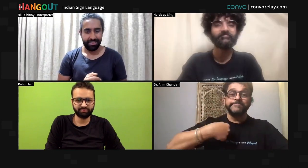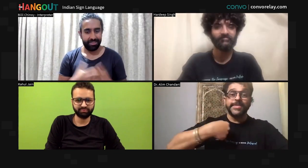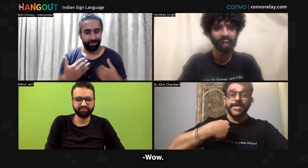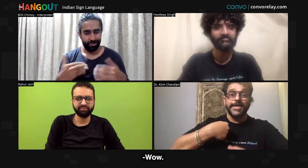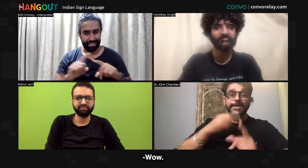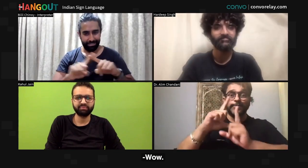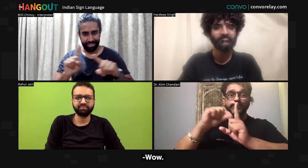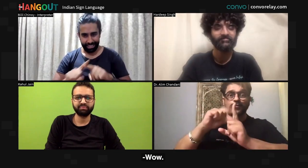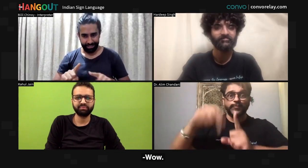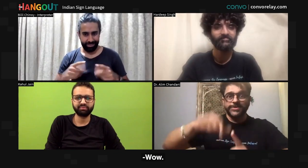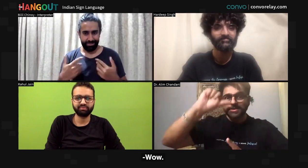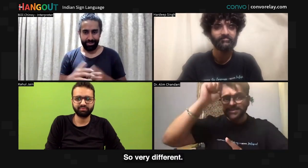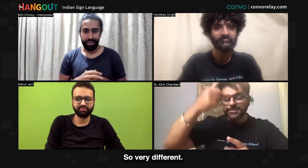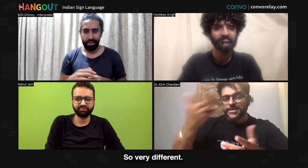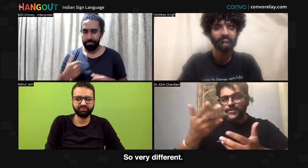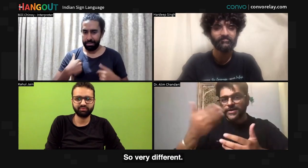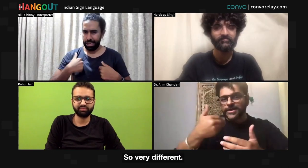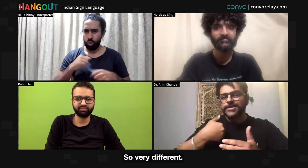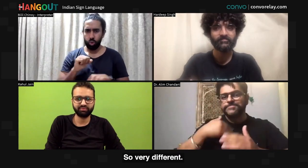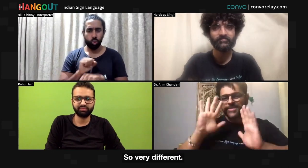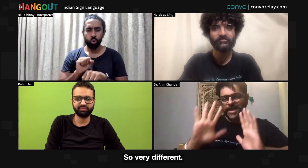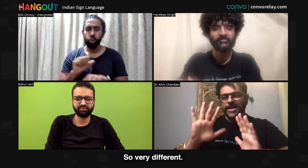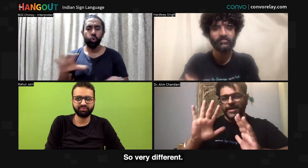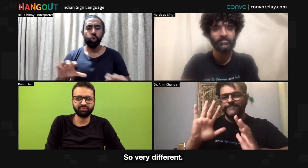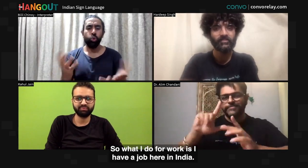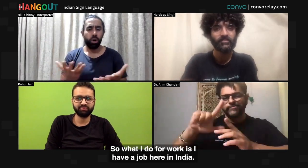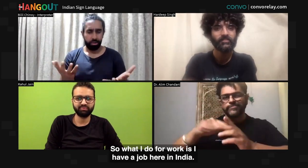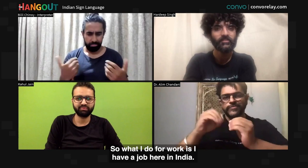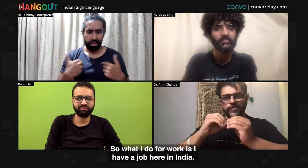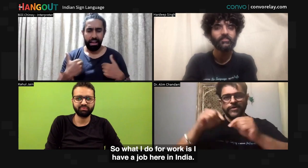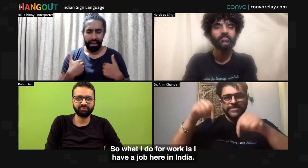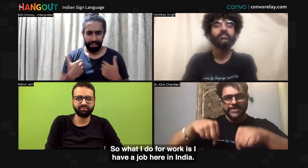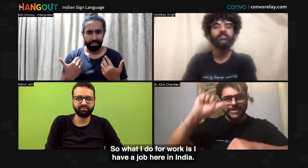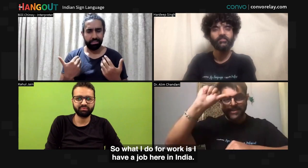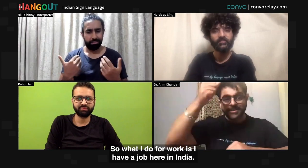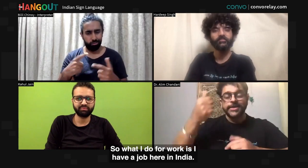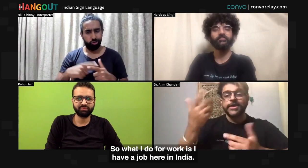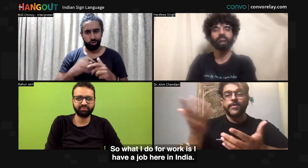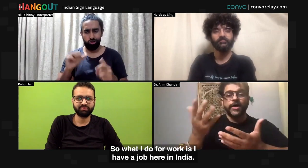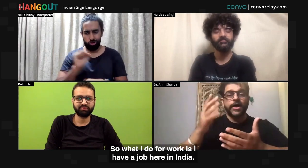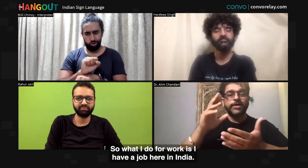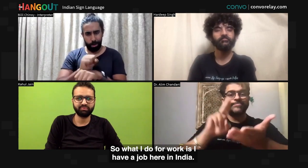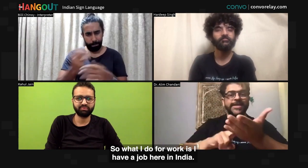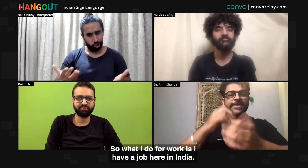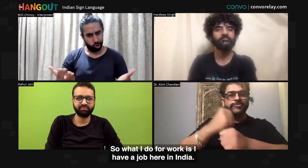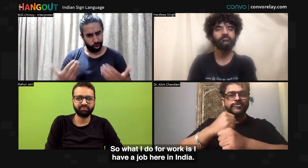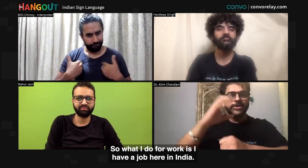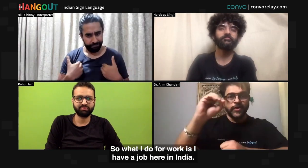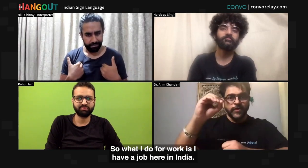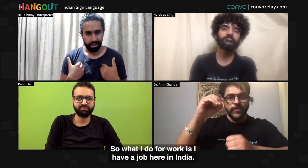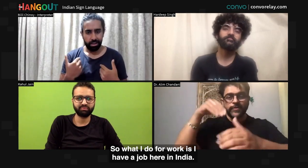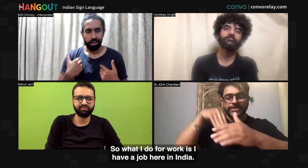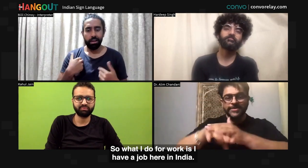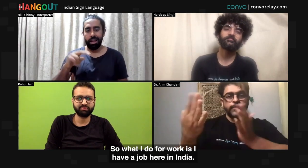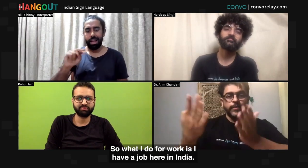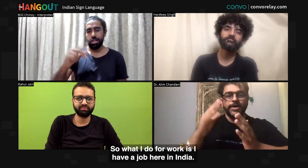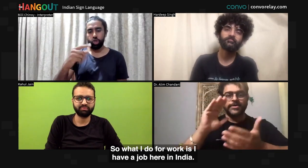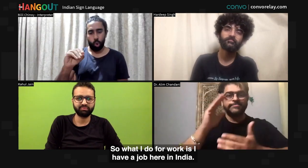Wow. So, it's so very different. So, what I do for work is I have a job here in India.